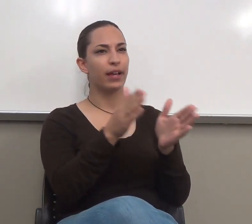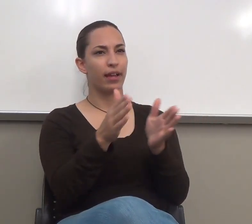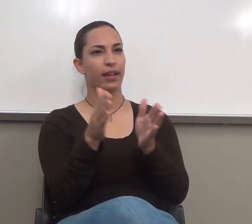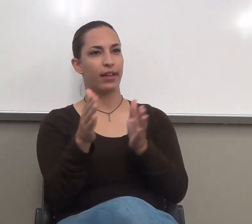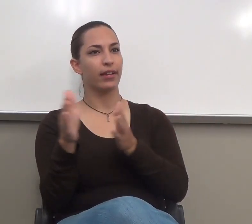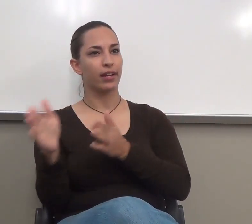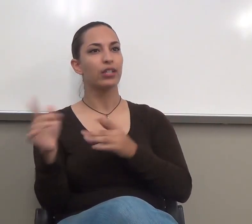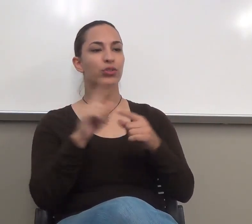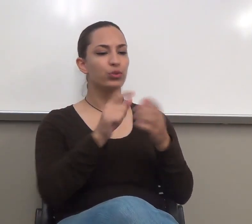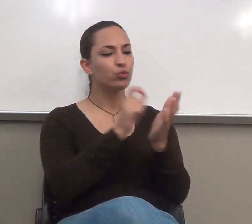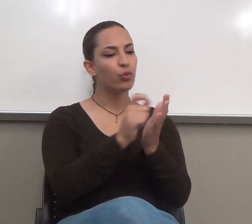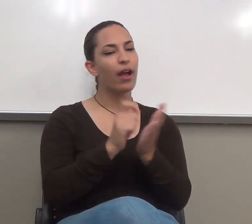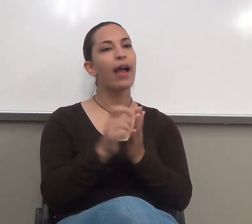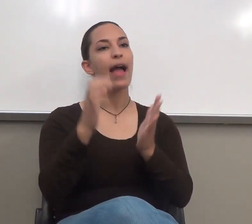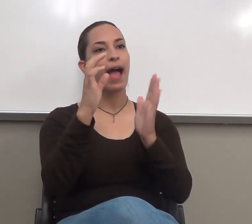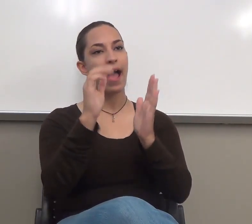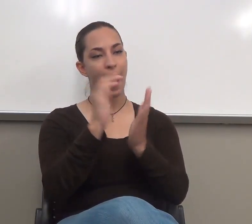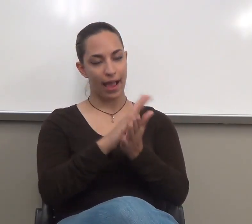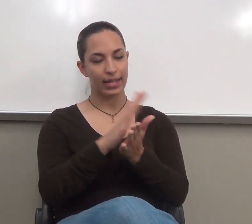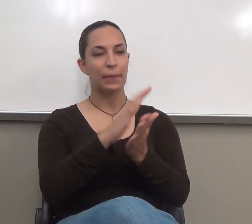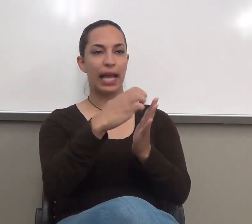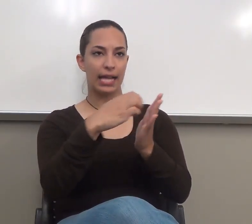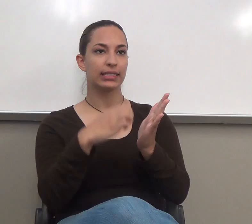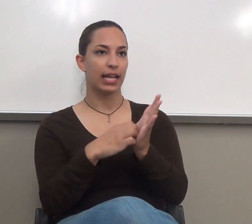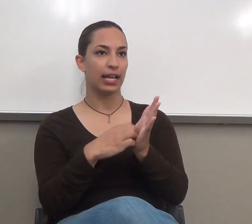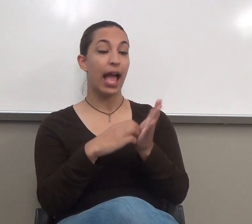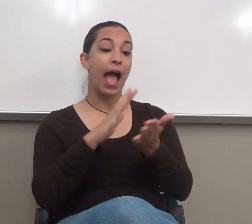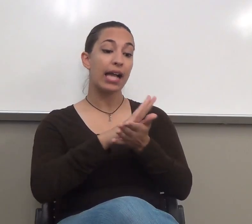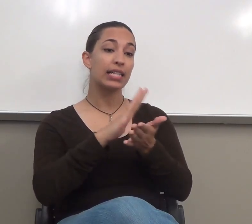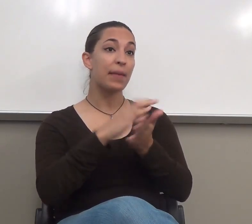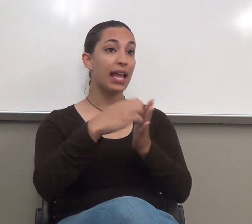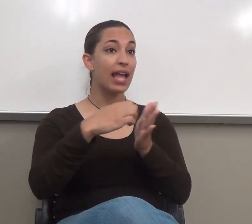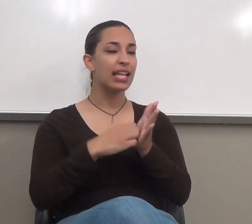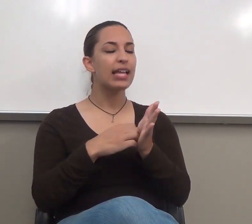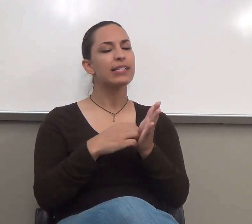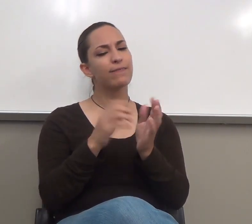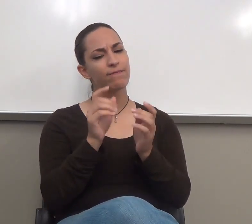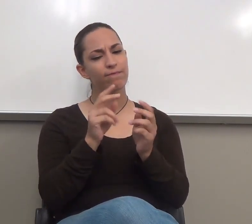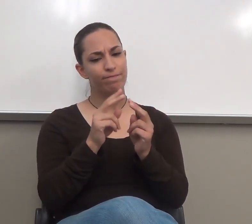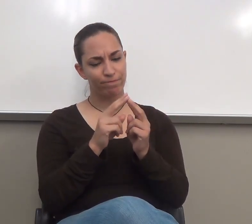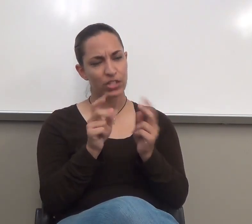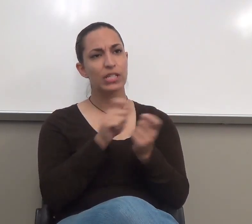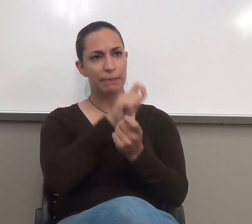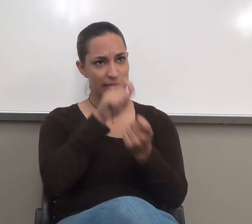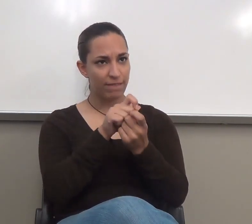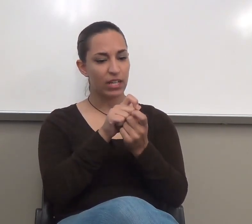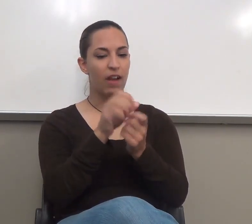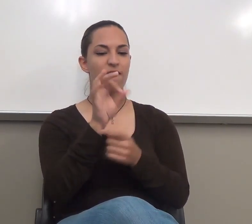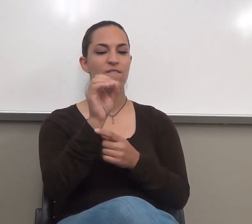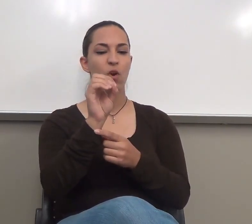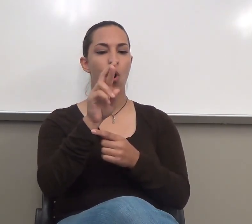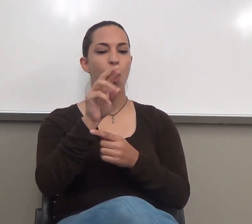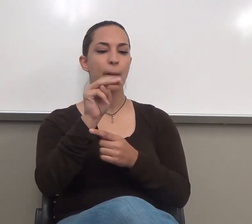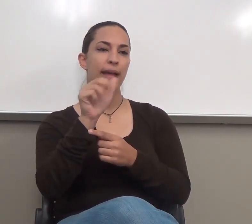long. Okay? As we do that, we're going to look at these different ways